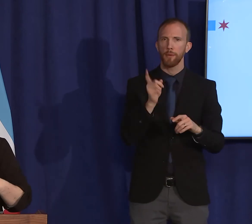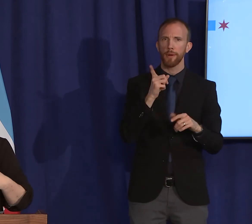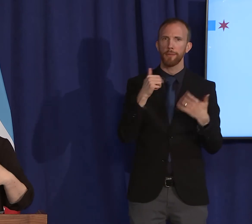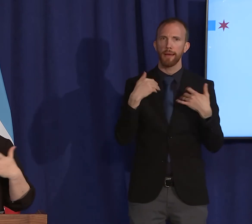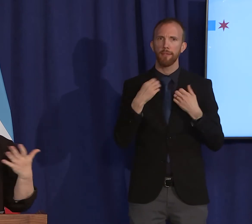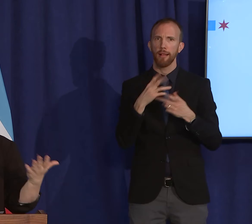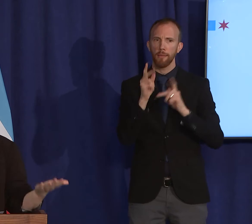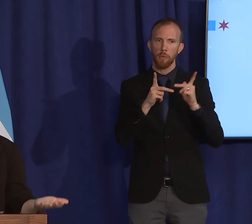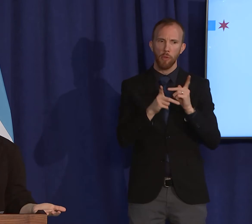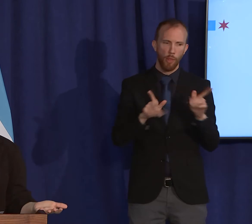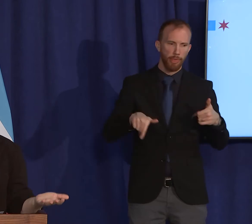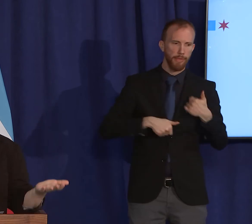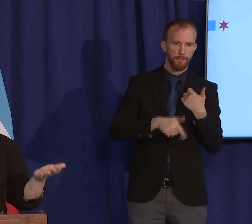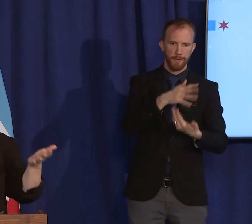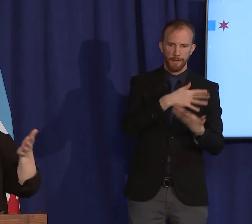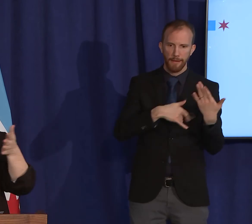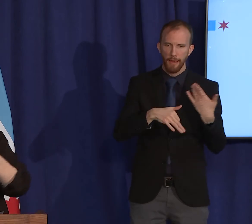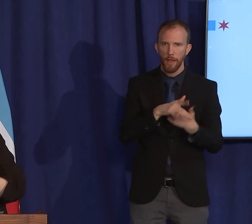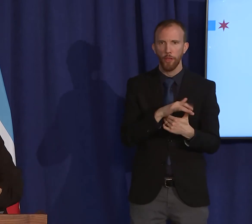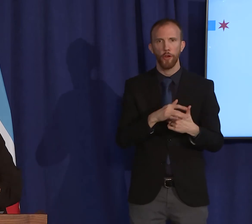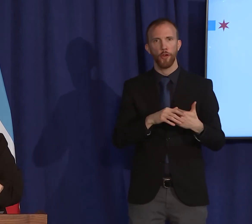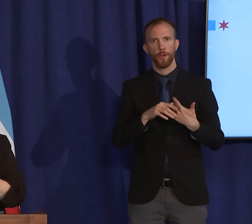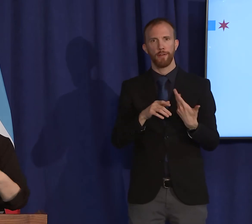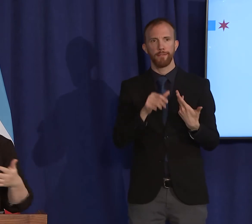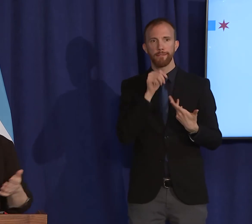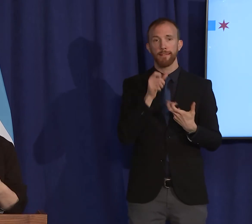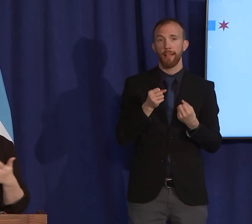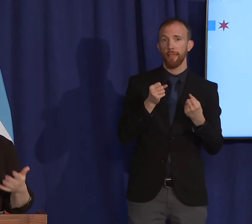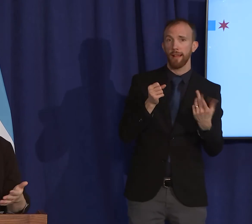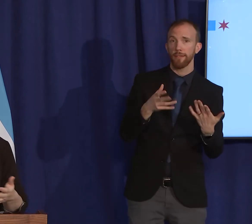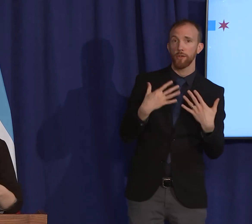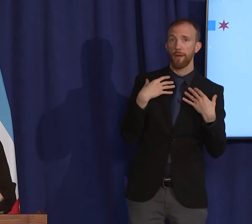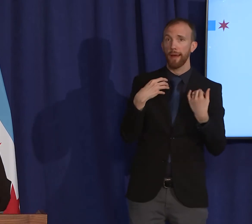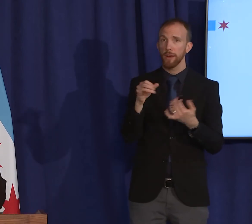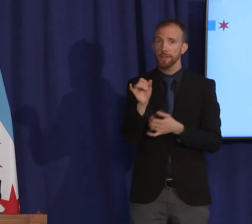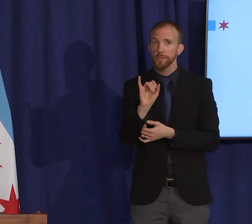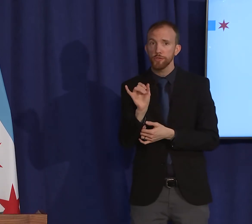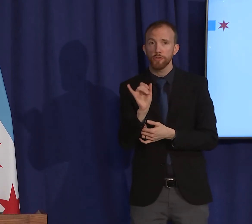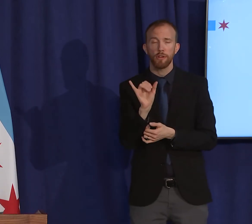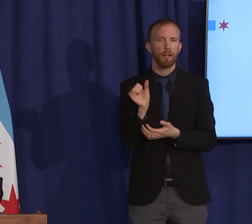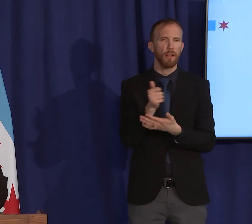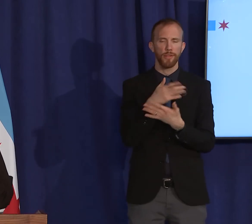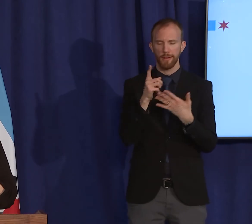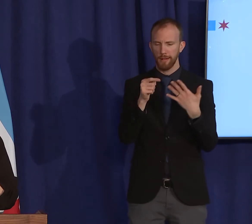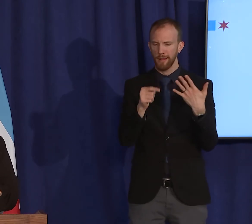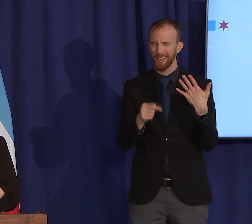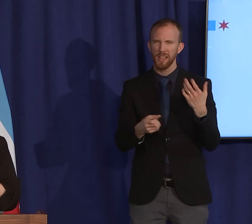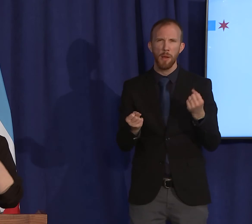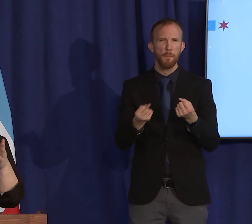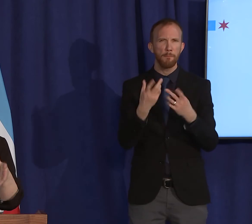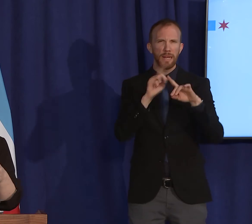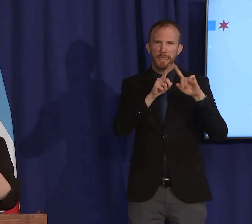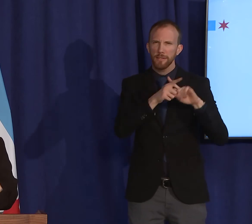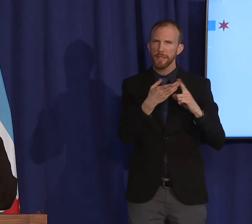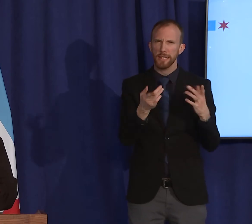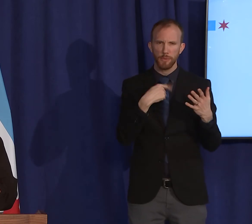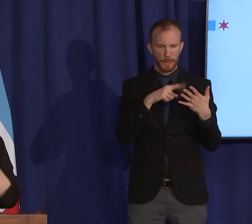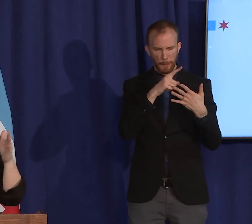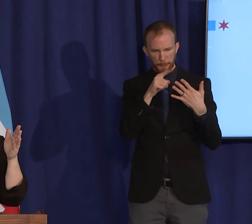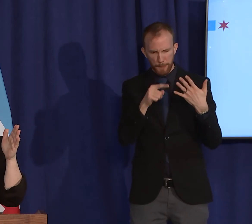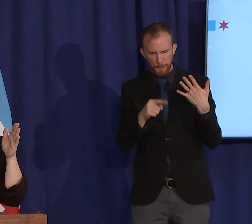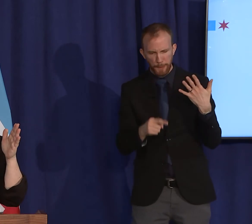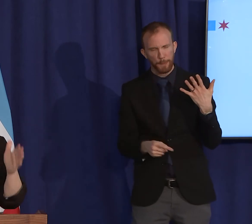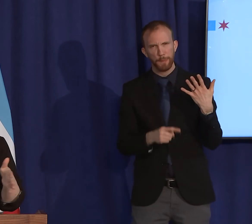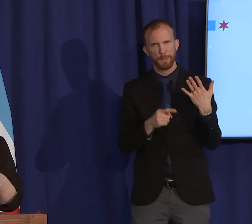people with underlying conditions, had low levels of health insurance, had low levels of primary care, et cetera. And really, this Protect Chicago